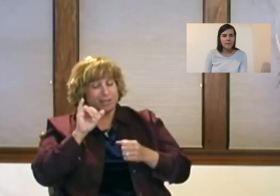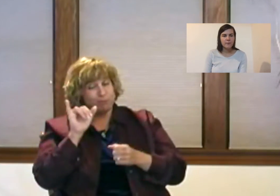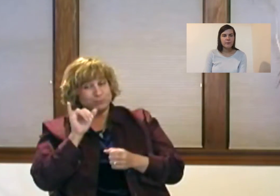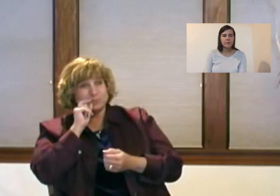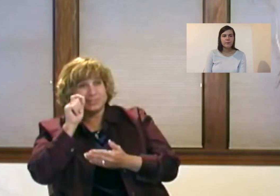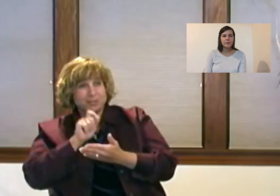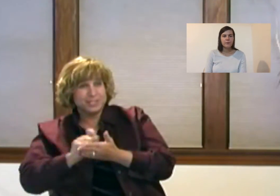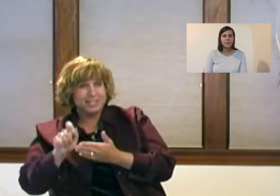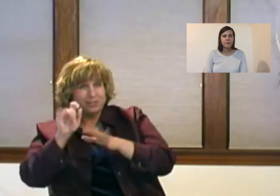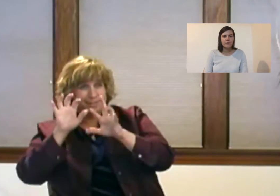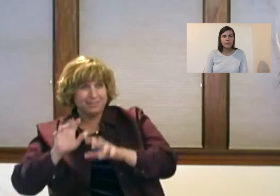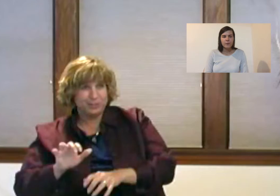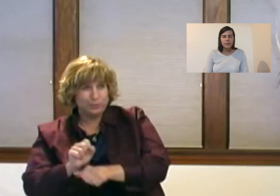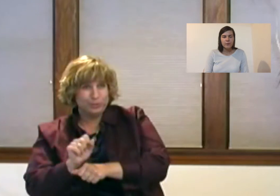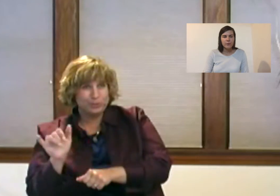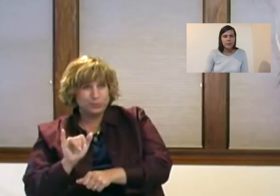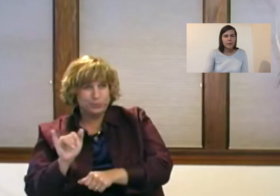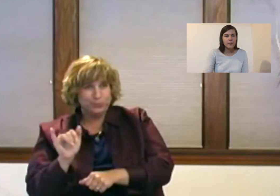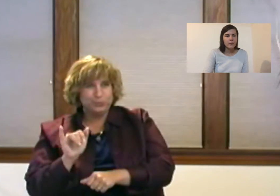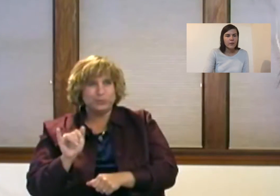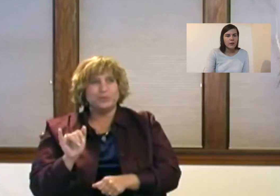a